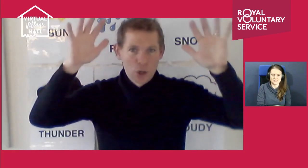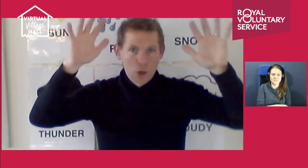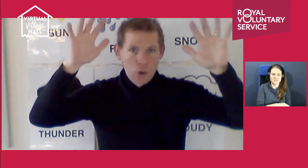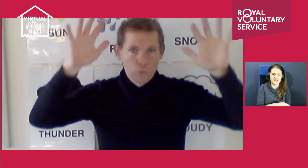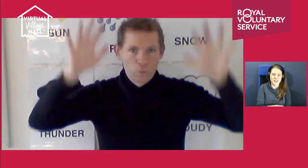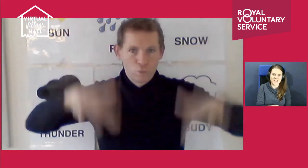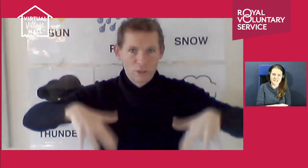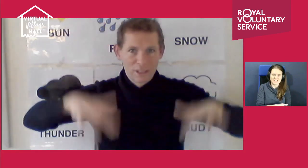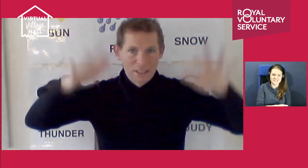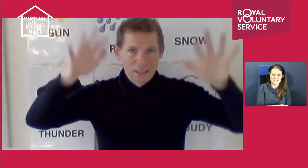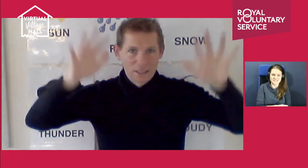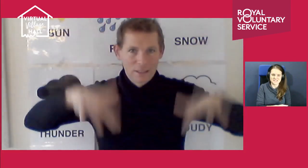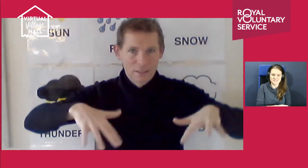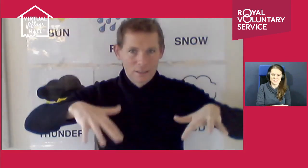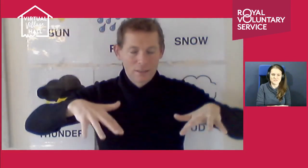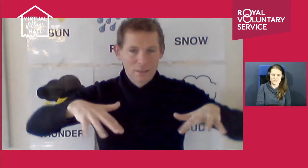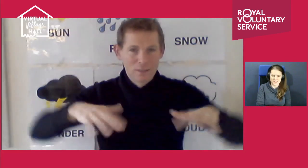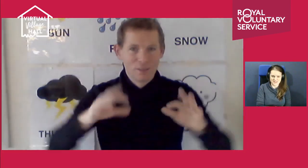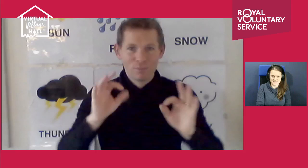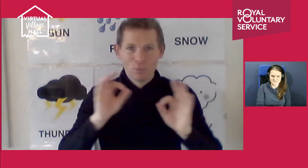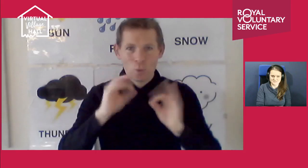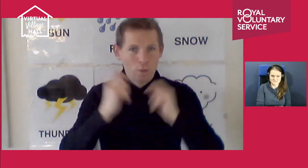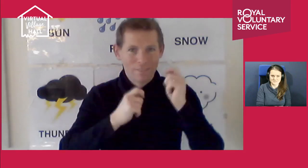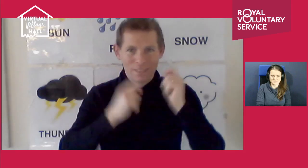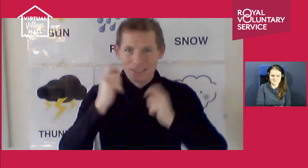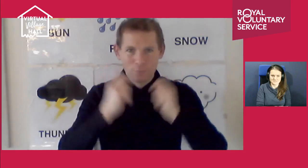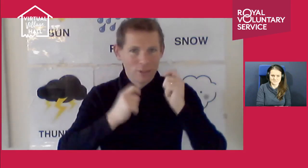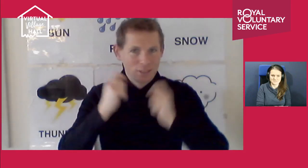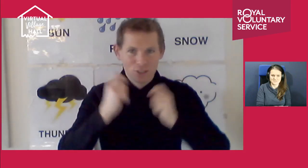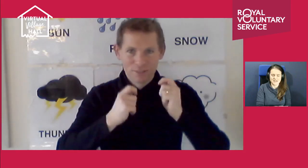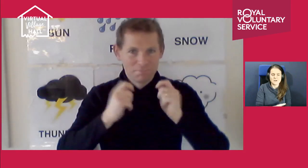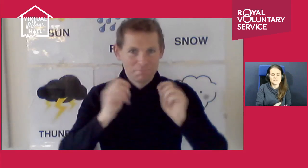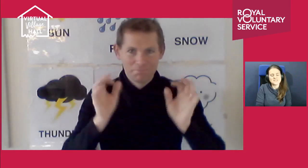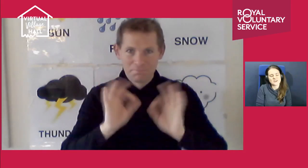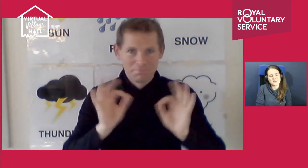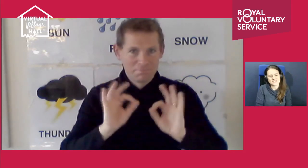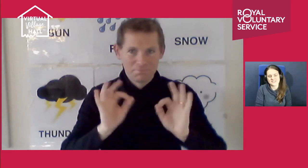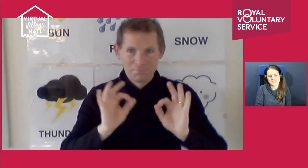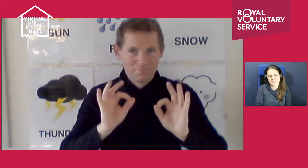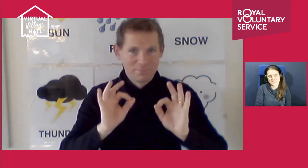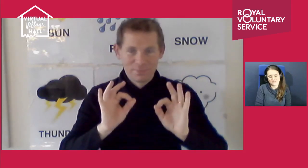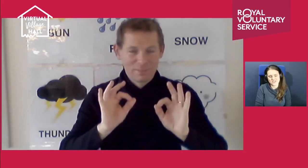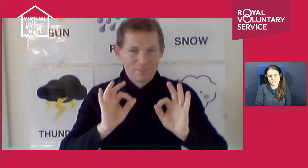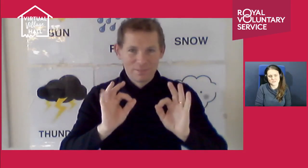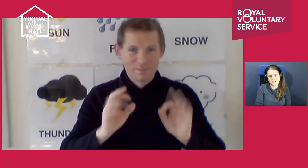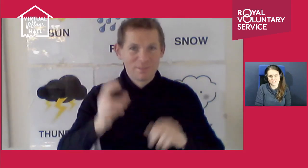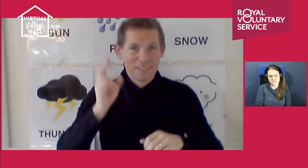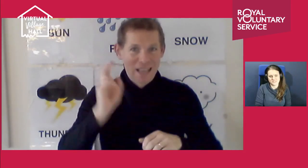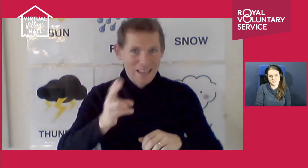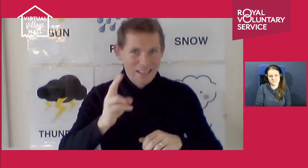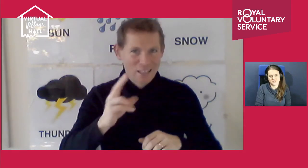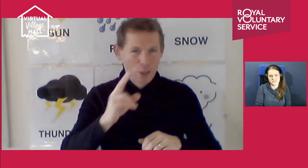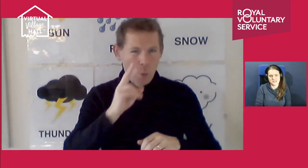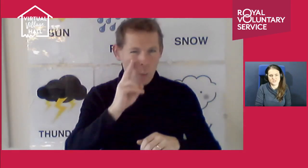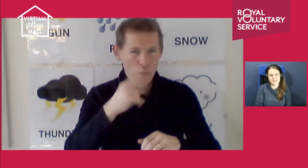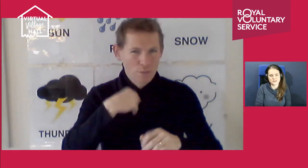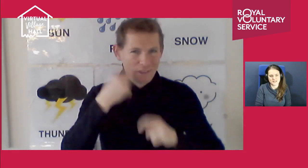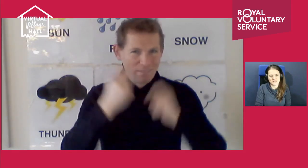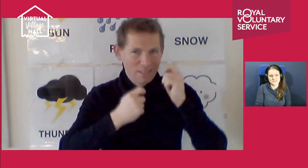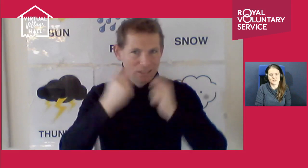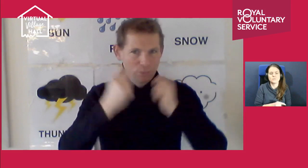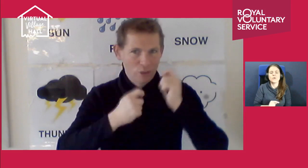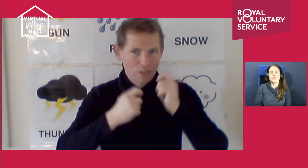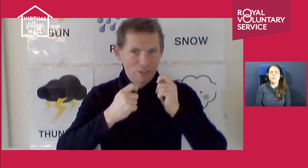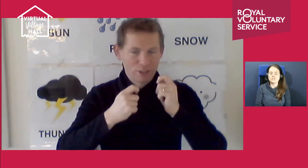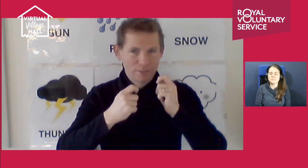language, light rain. But you see how that didn't have any facial expressions? It was very